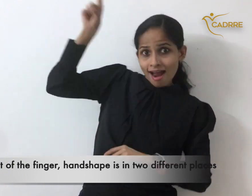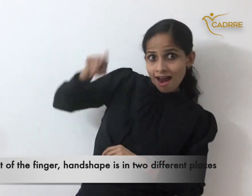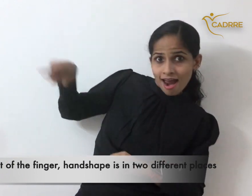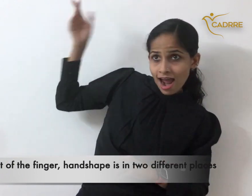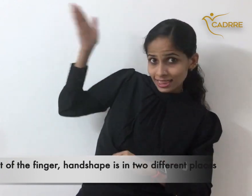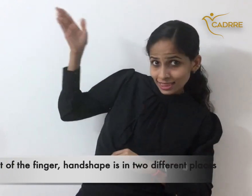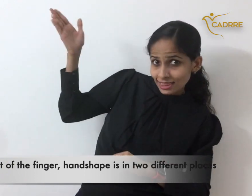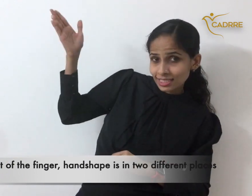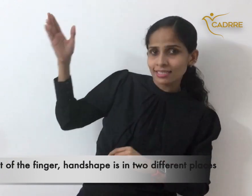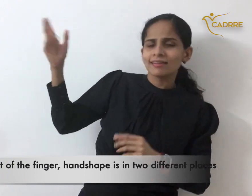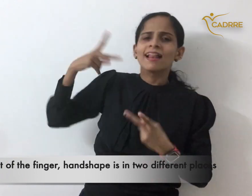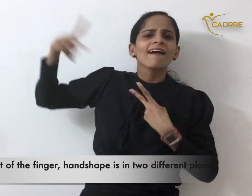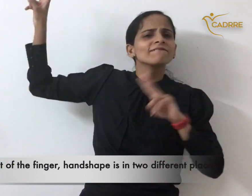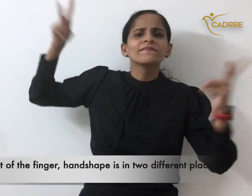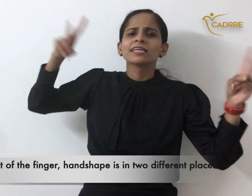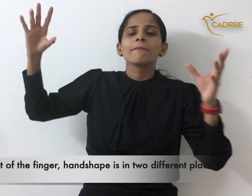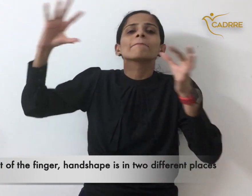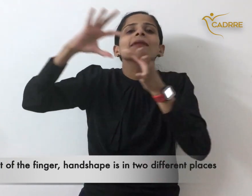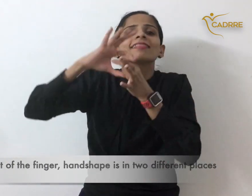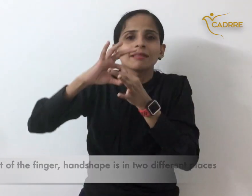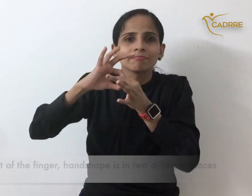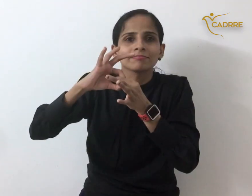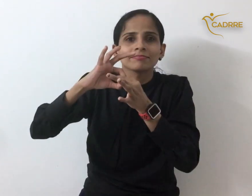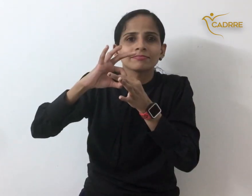shape, is in 2 different places.